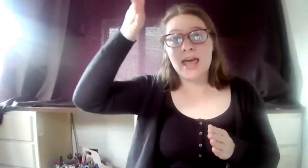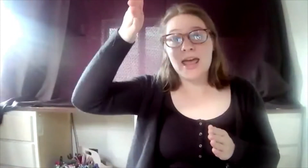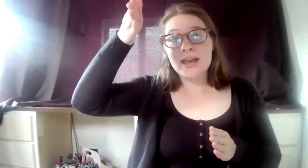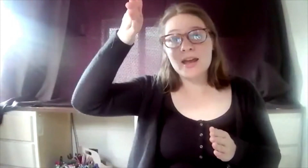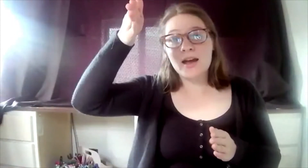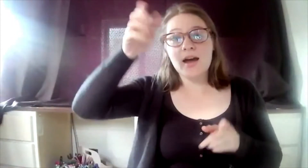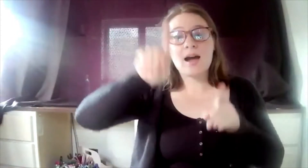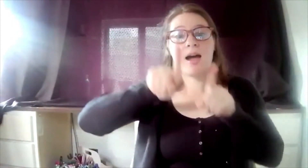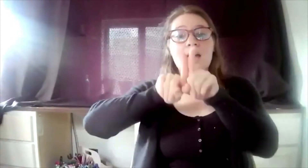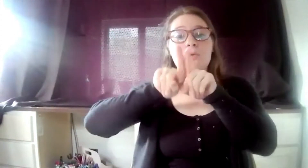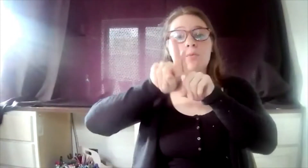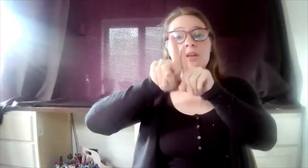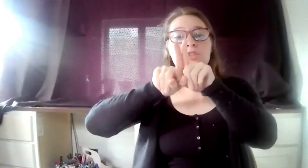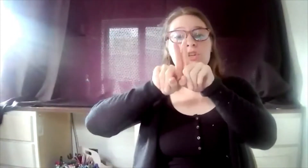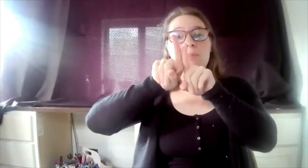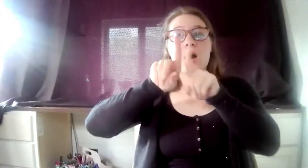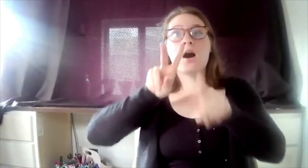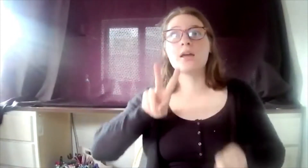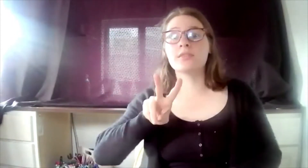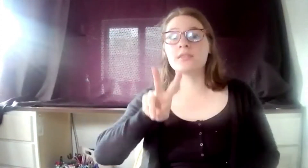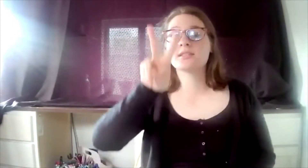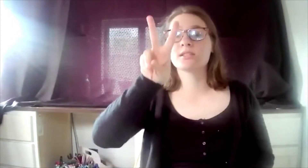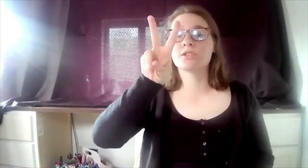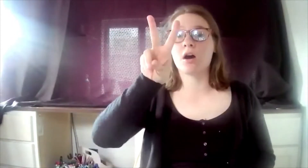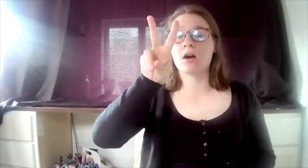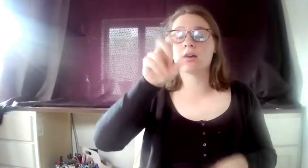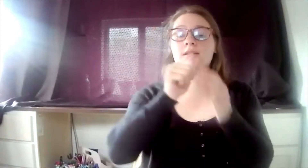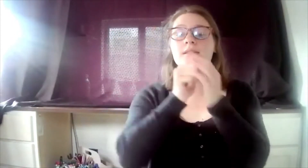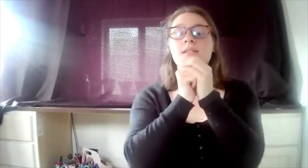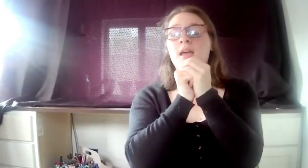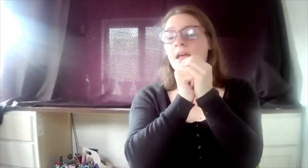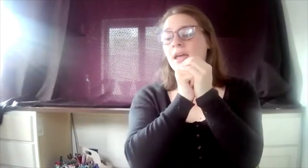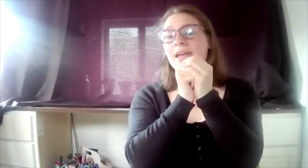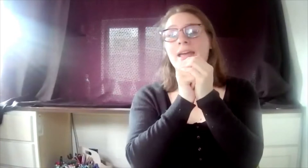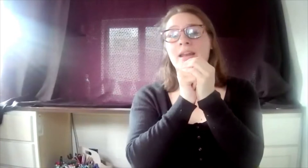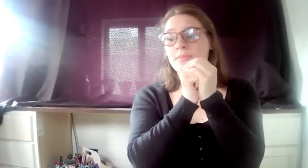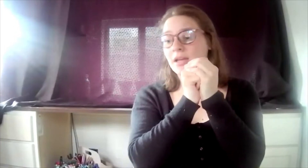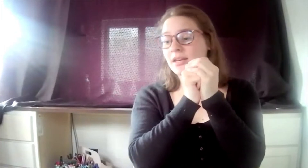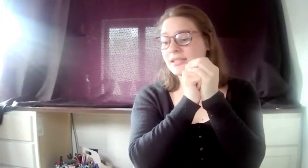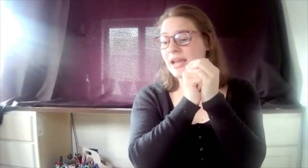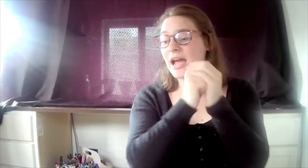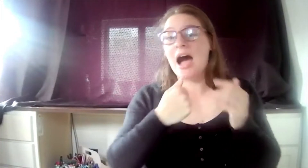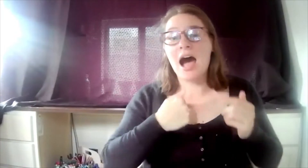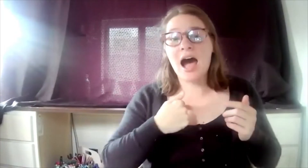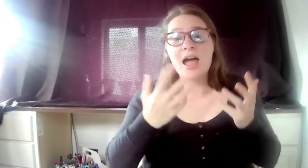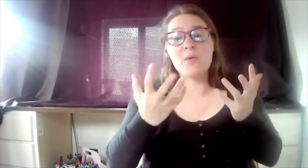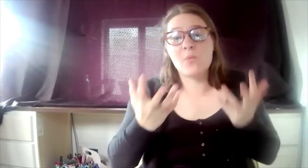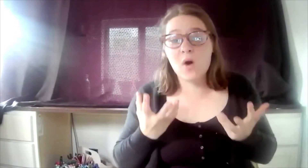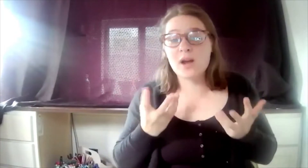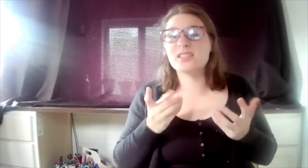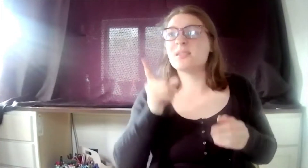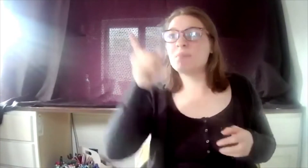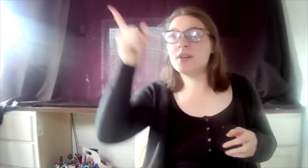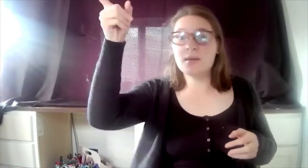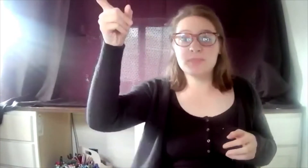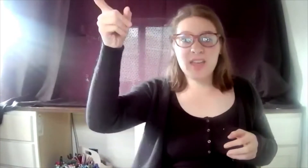Someday, I wish upon the stars, and I'm going to say, I want to be up